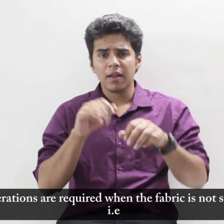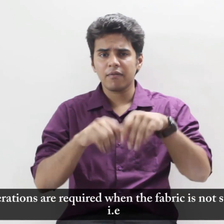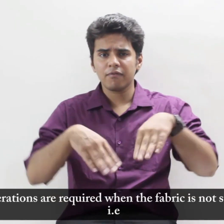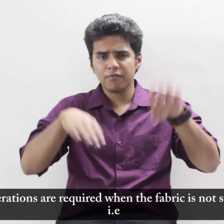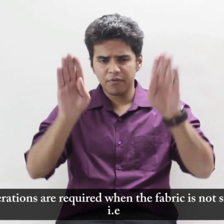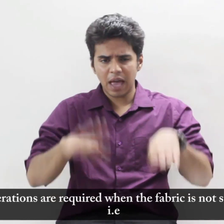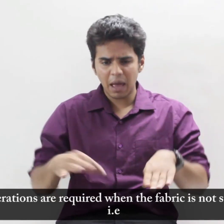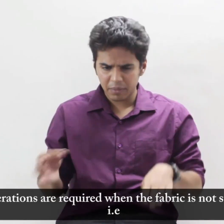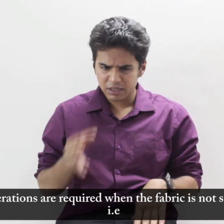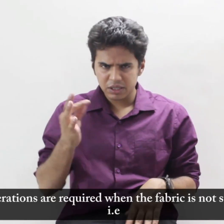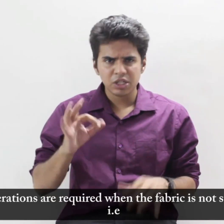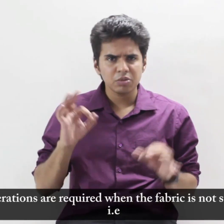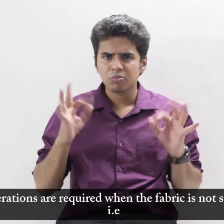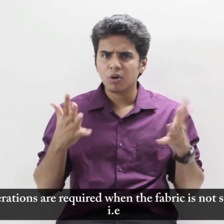not stitched properly.